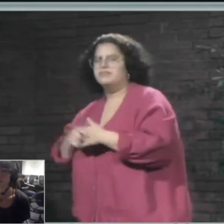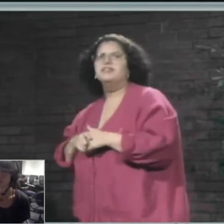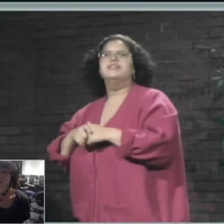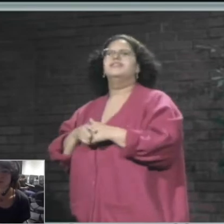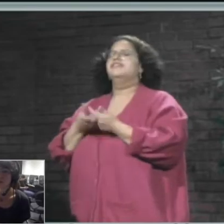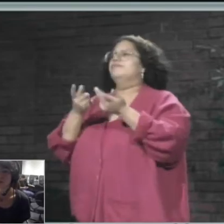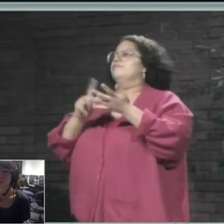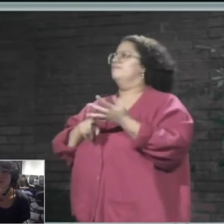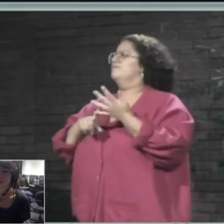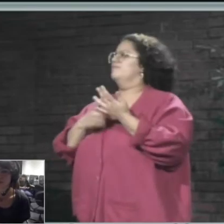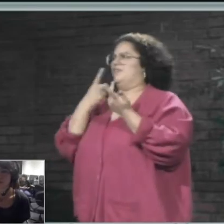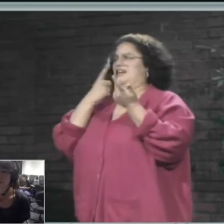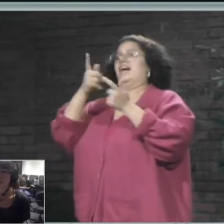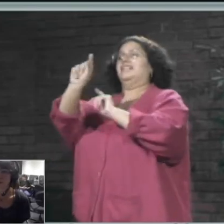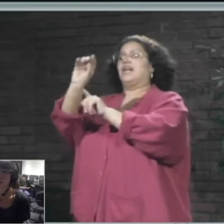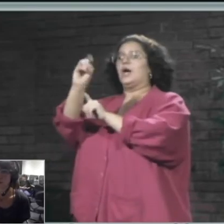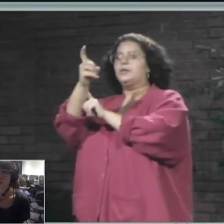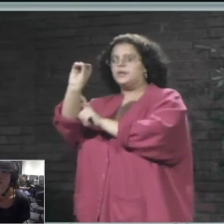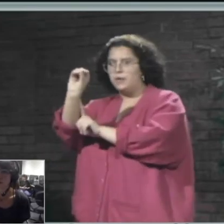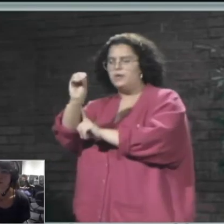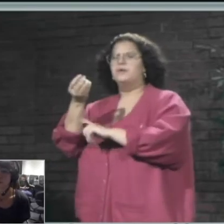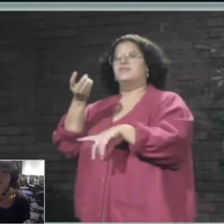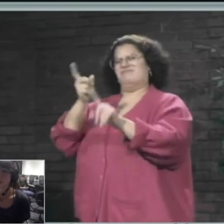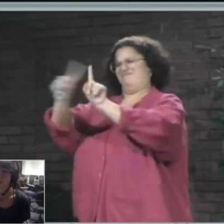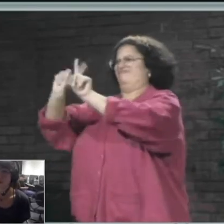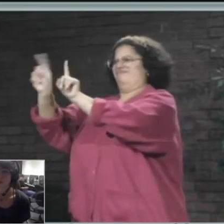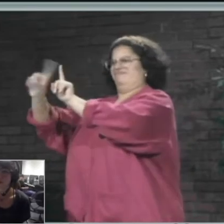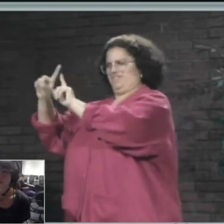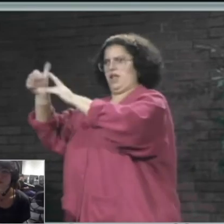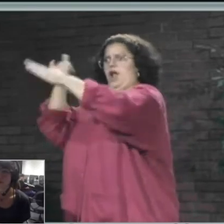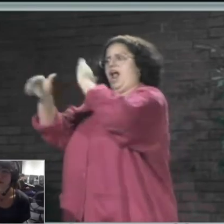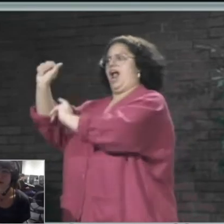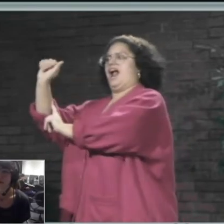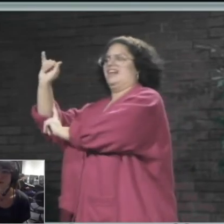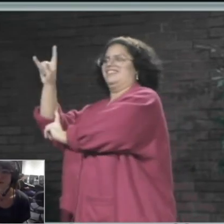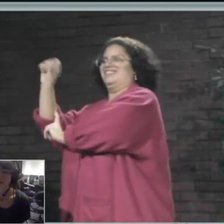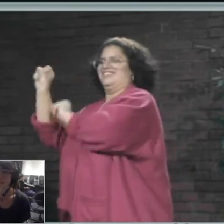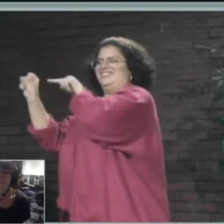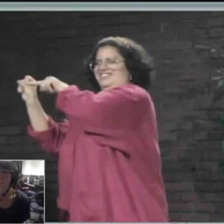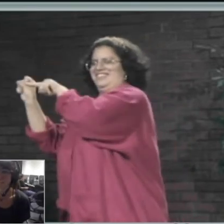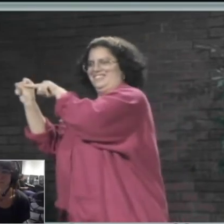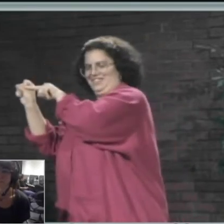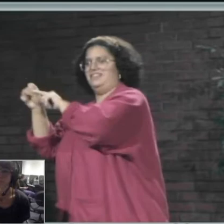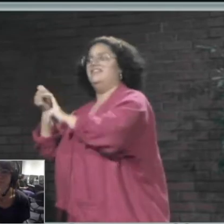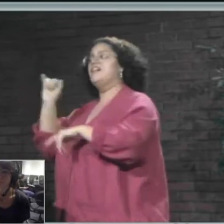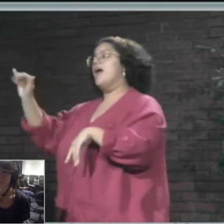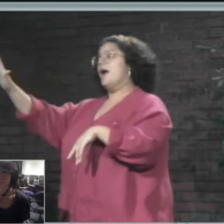These are symptoms that you will notice when you have AIDS.